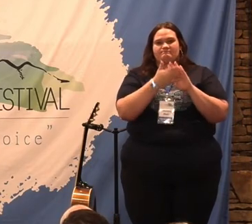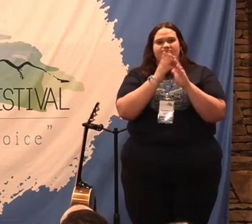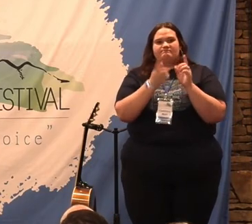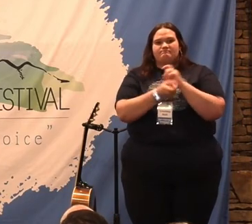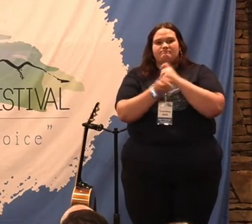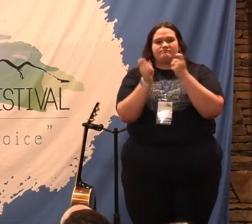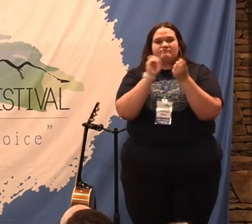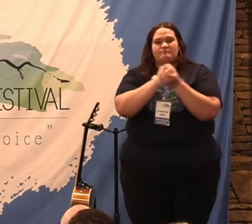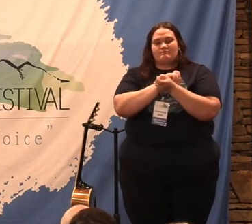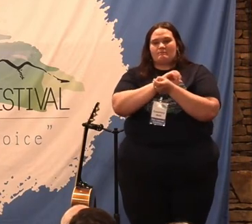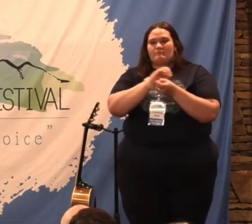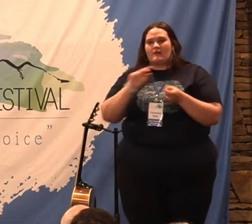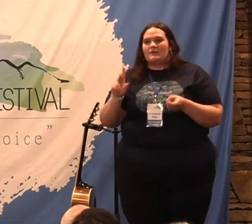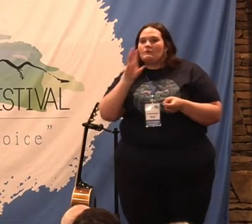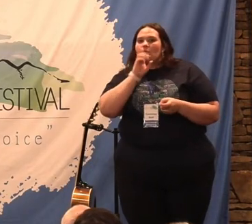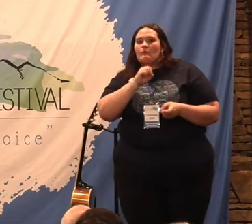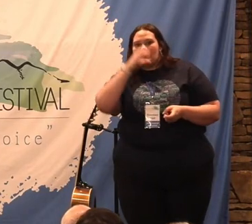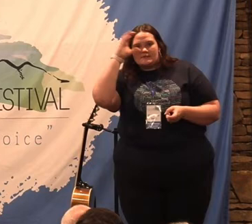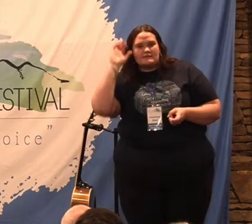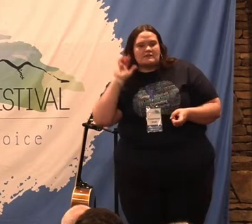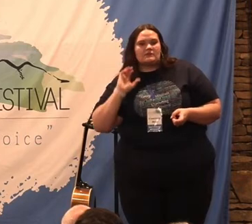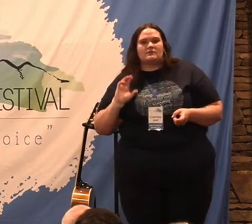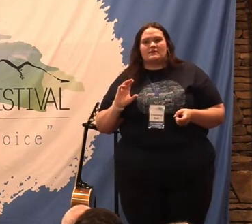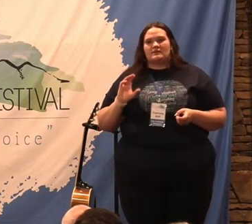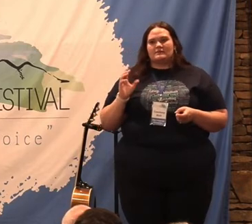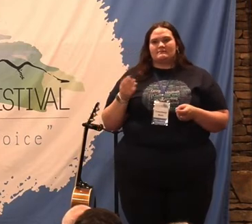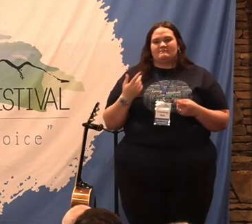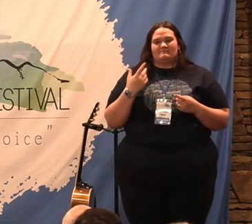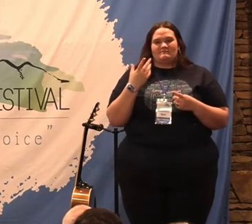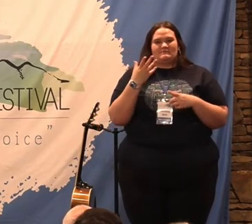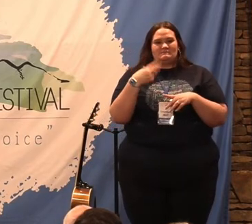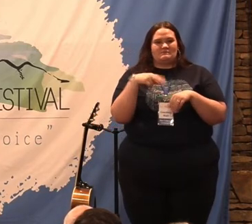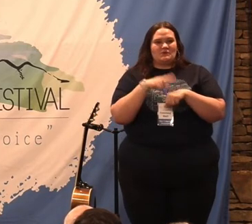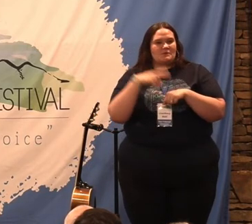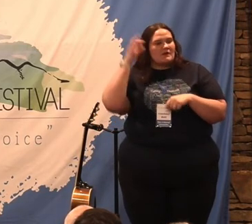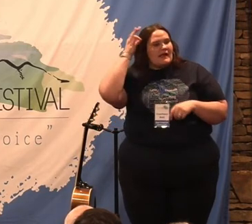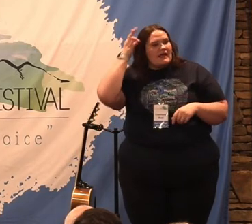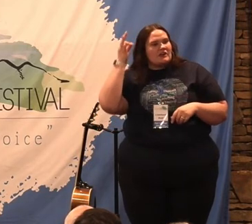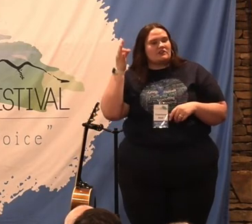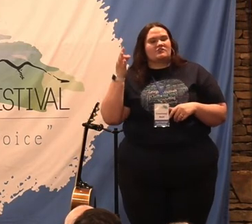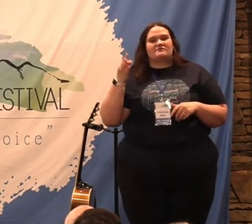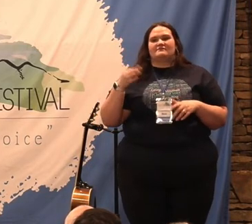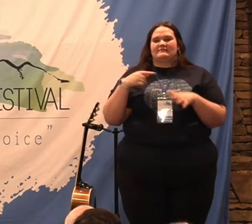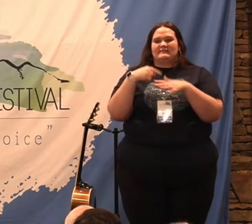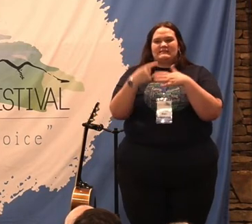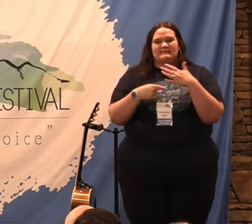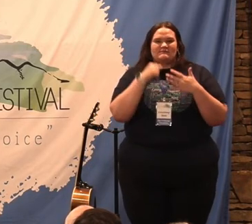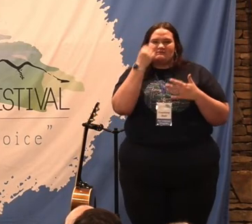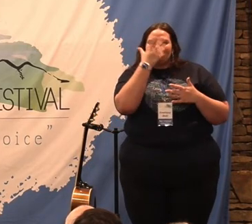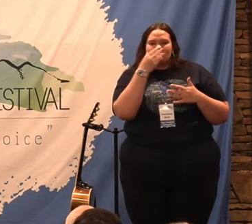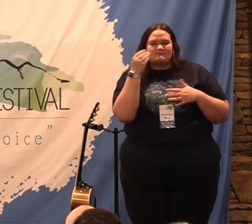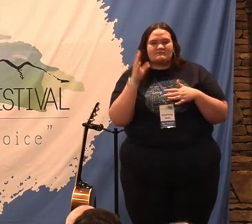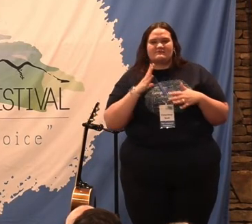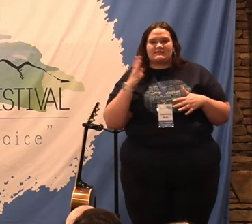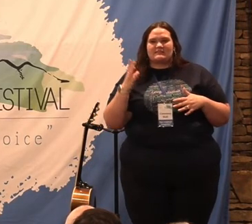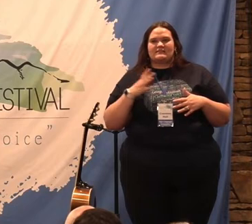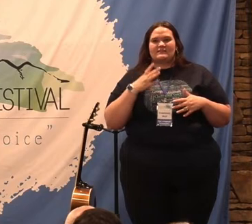The caterer stepped back, did a double take, and said, that is a cool trick, and resumed the